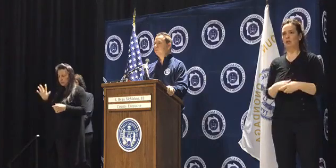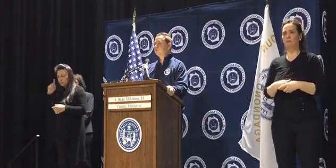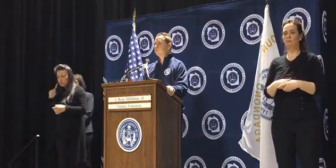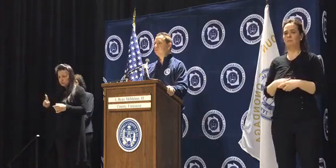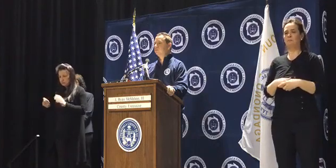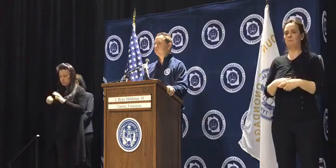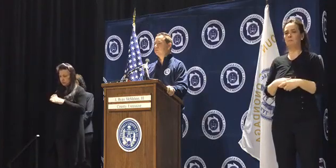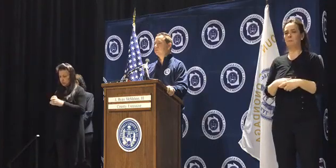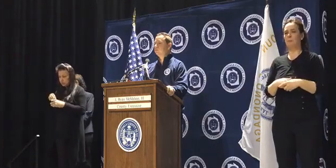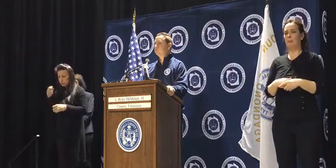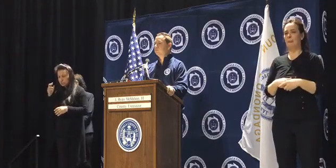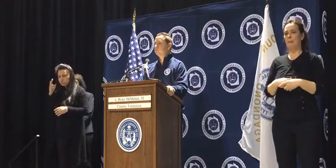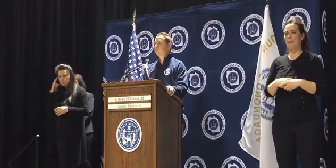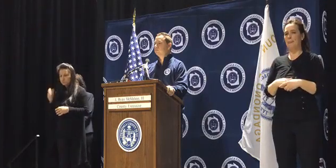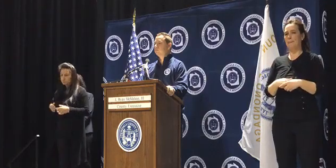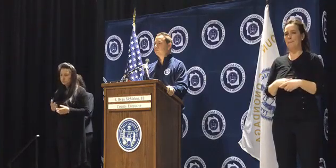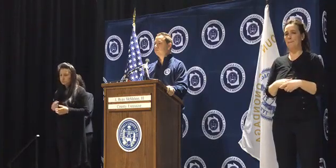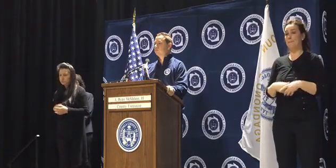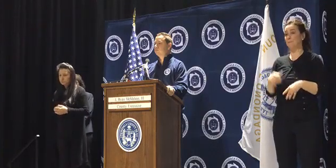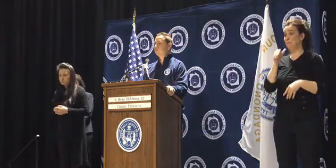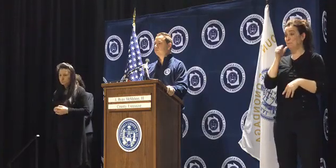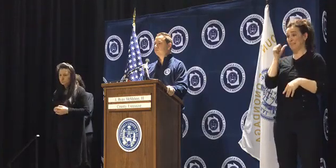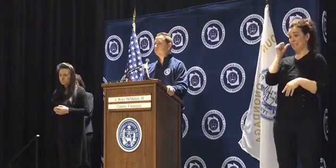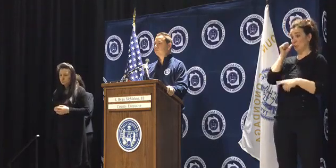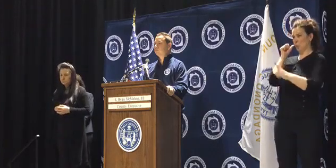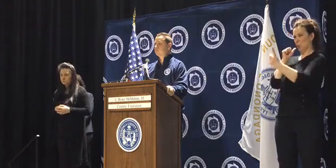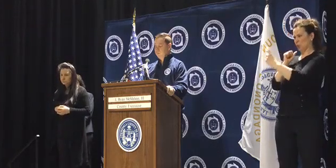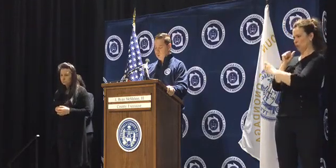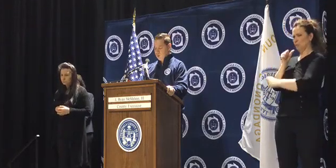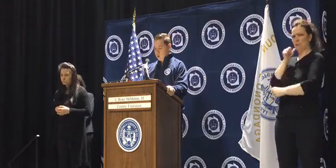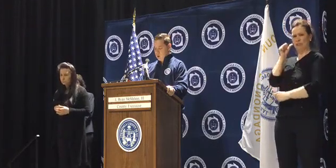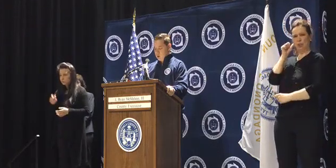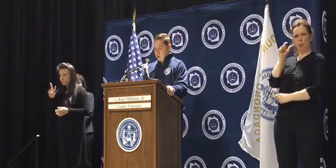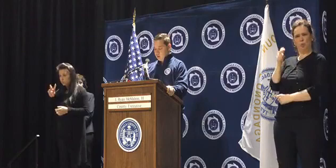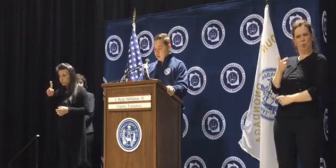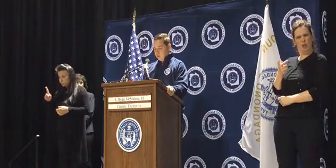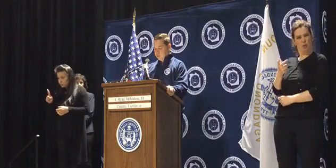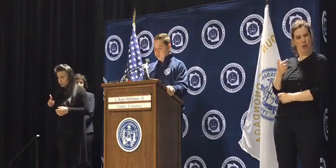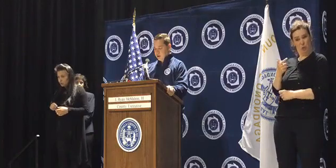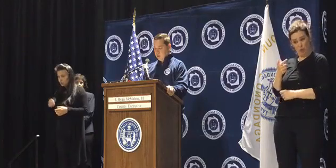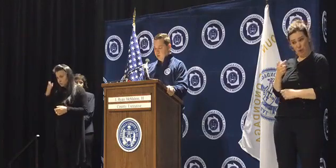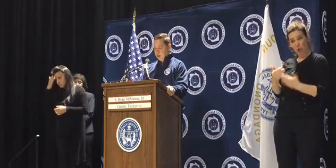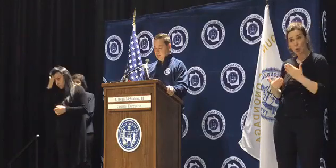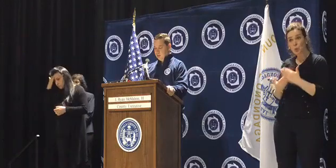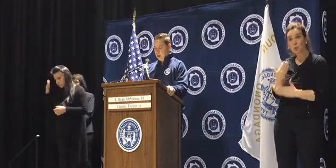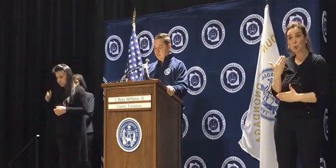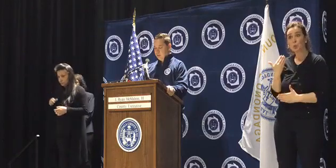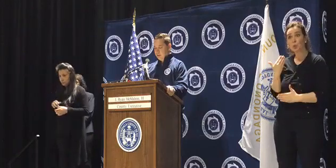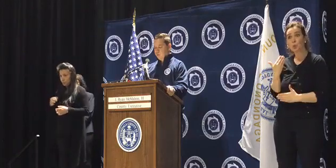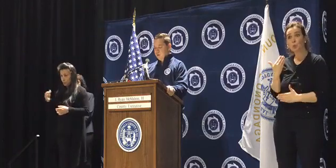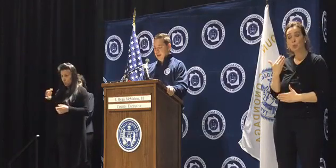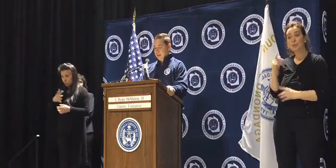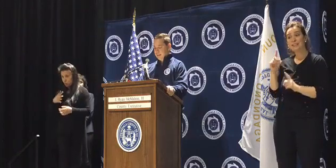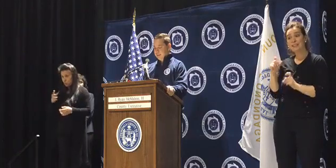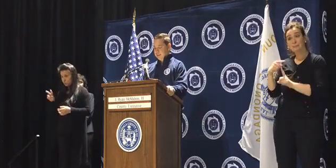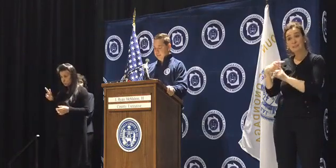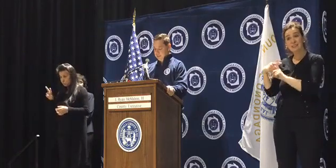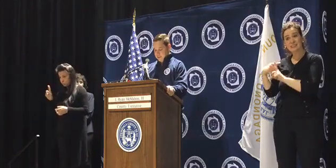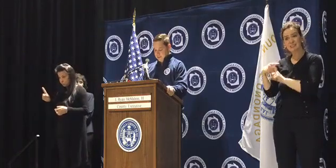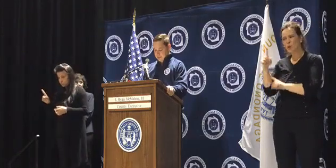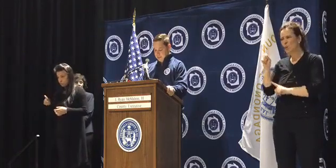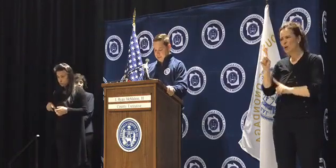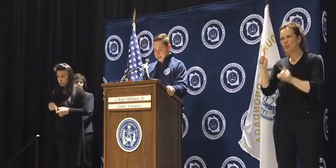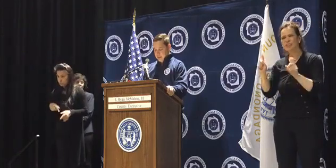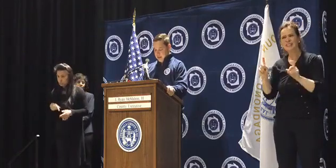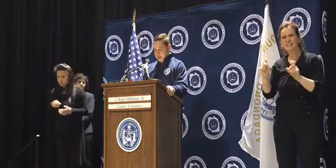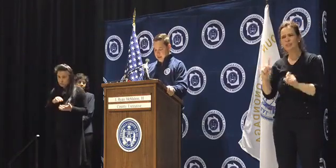yesterday to today. Can you say how many of those came from the triage center? Tough to tell, but I believe we had at least.